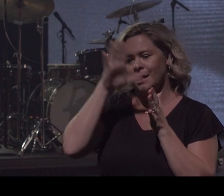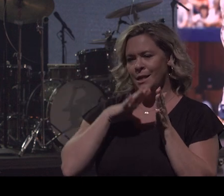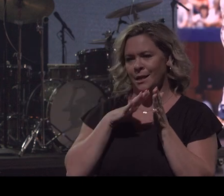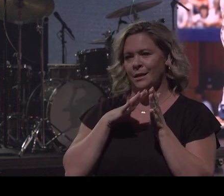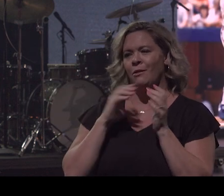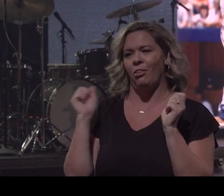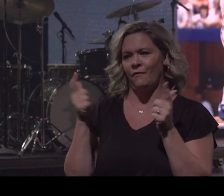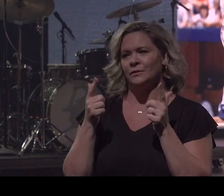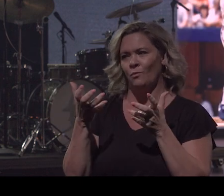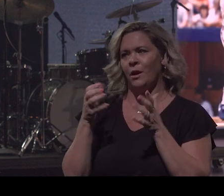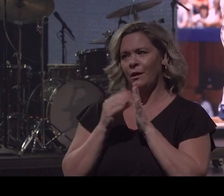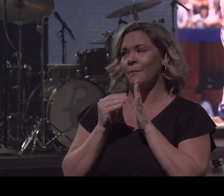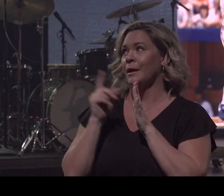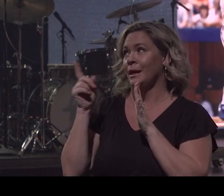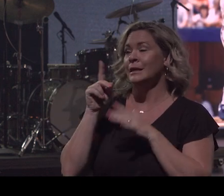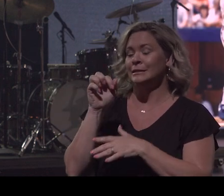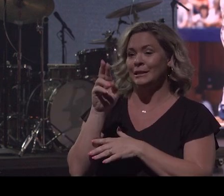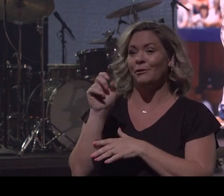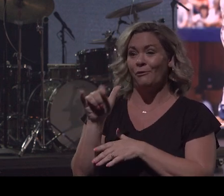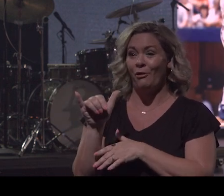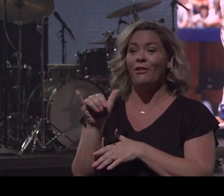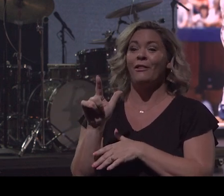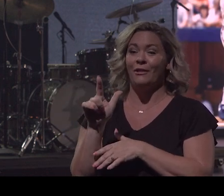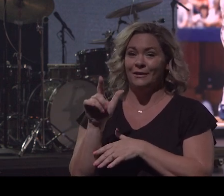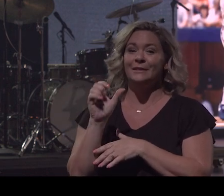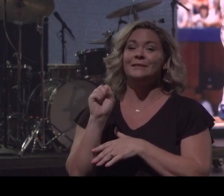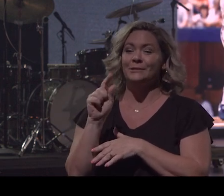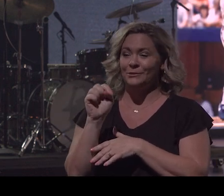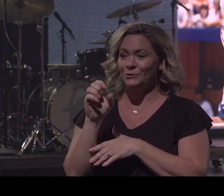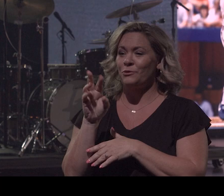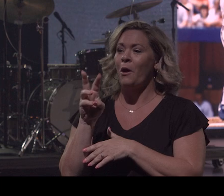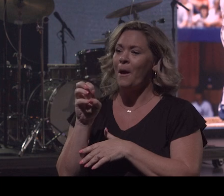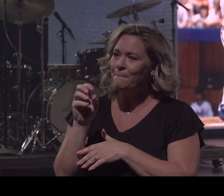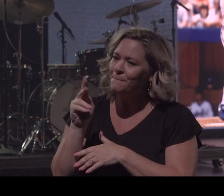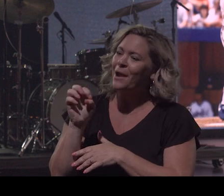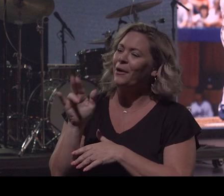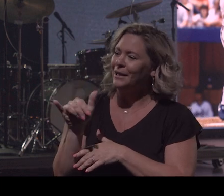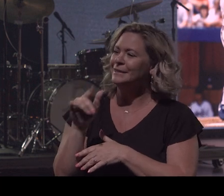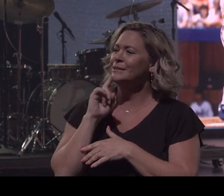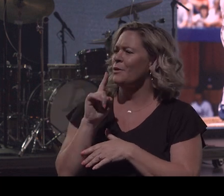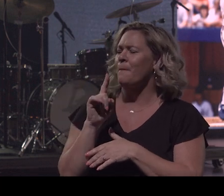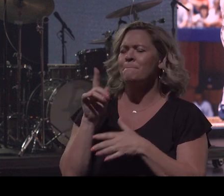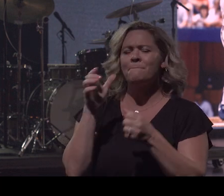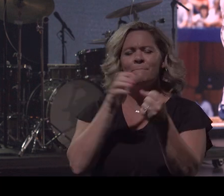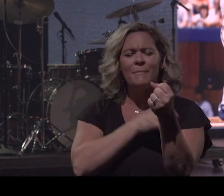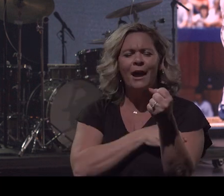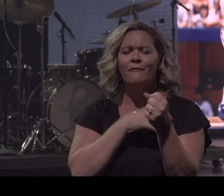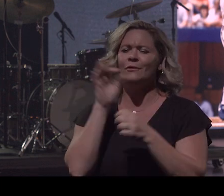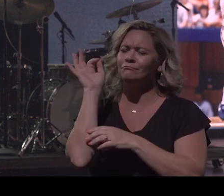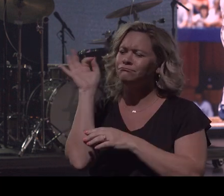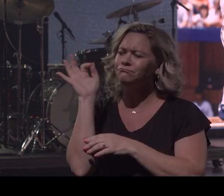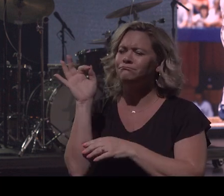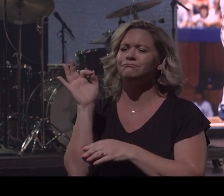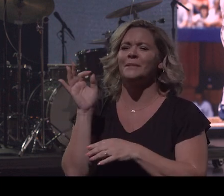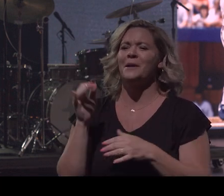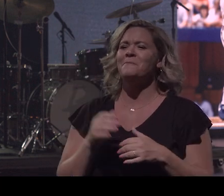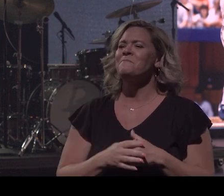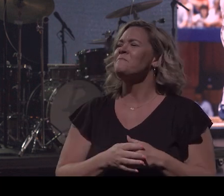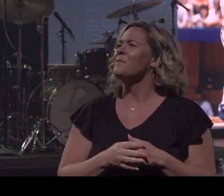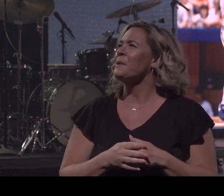guy right here Daryl Strawberry who who we're gonna hear from a powerful message from here in a few moments but I think I think